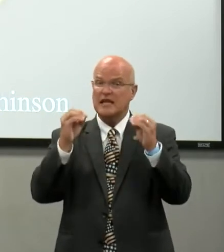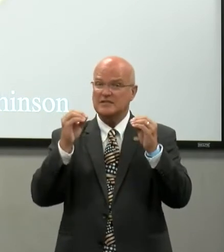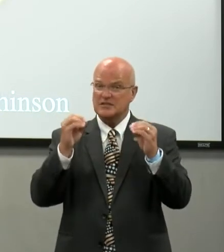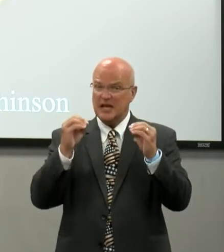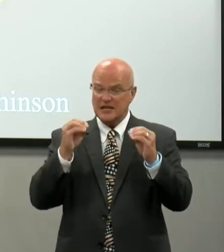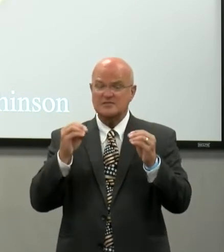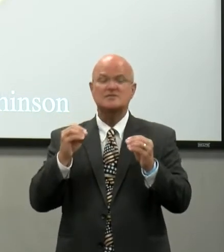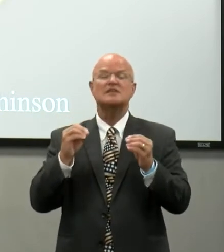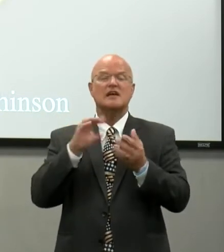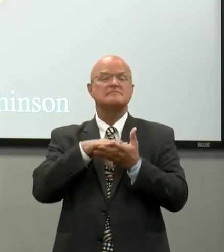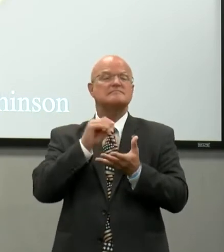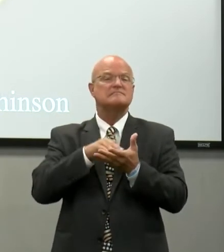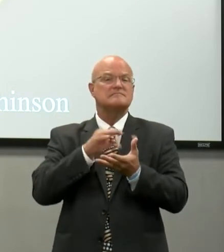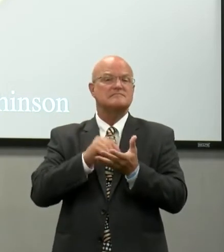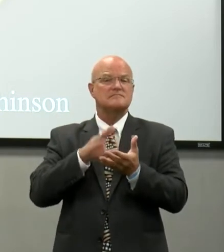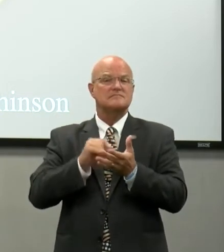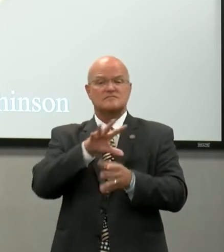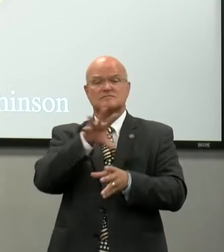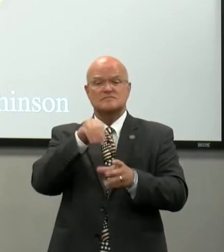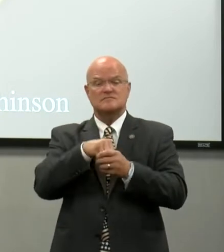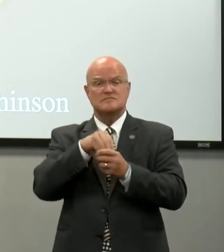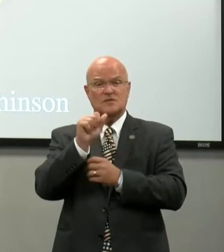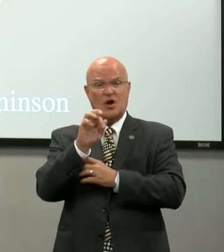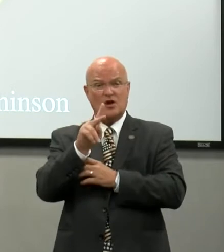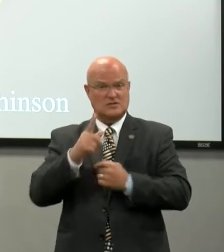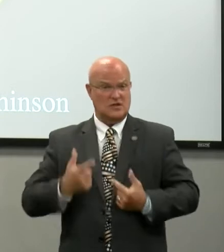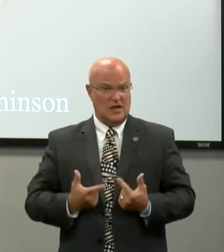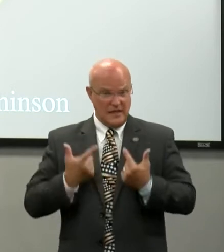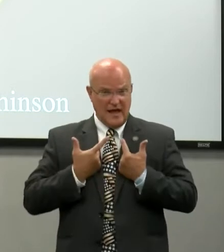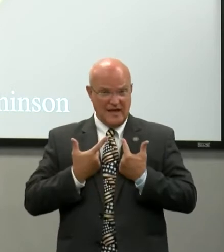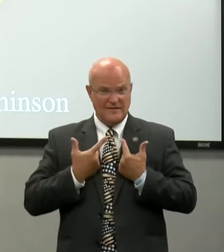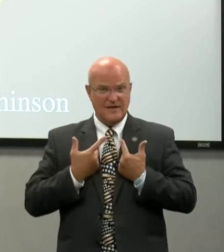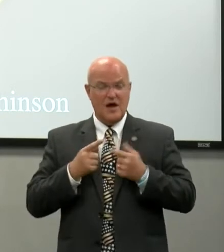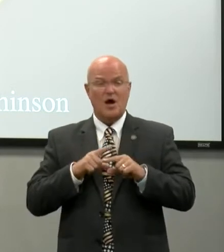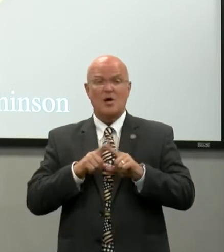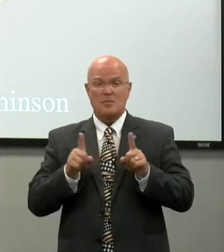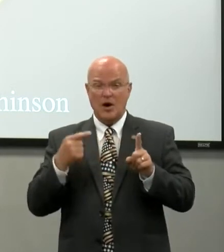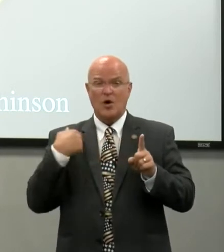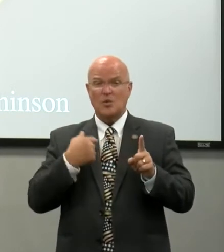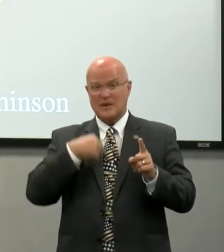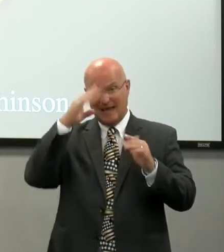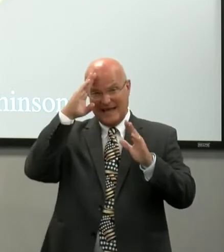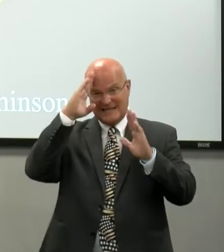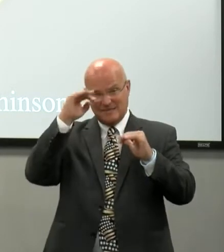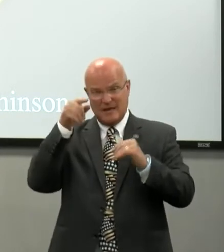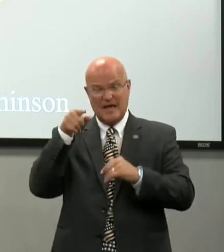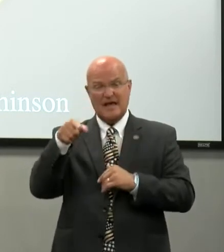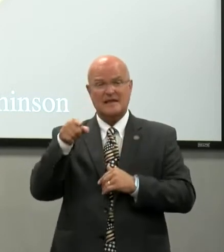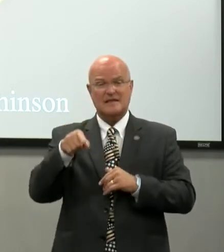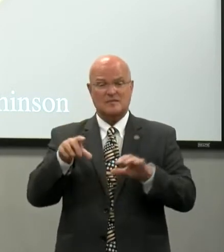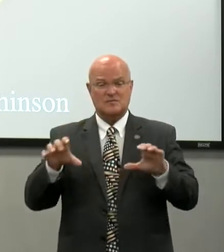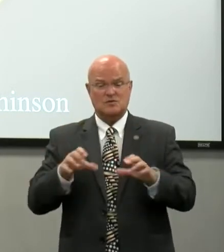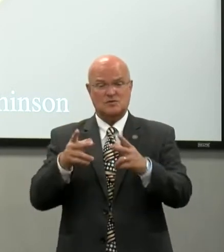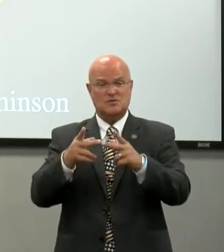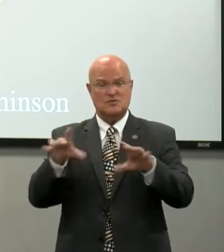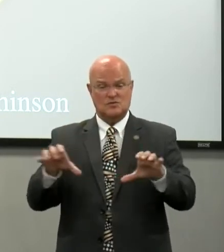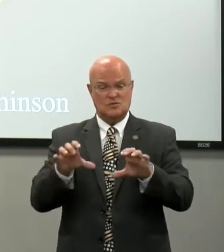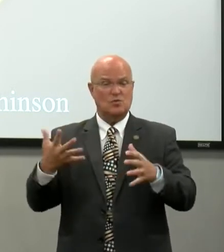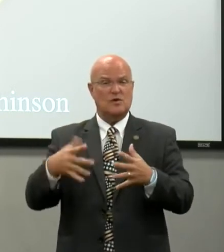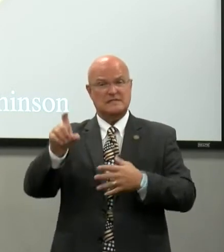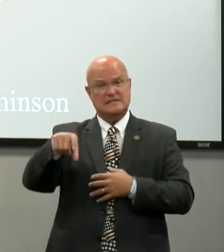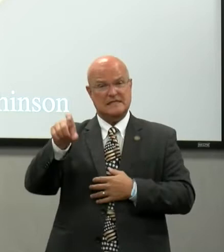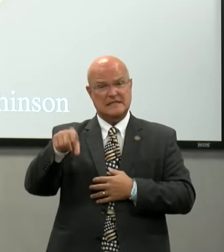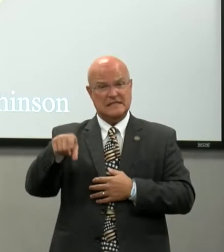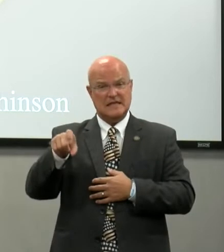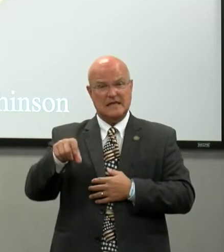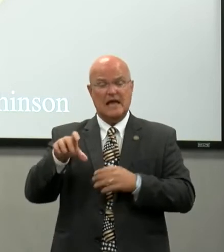they're a big part of Arkansas life, but we expect them to step up to the plate and do